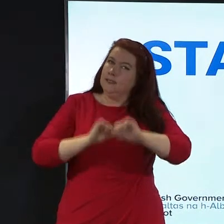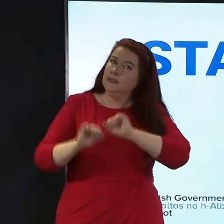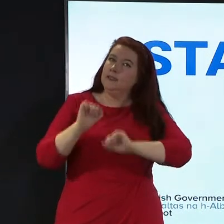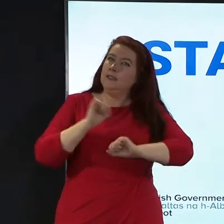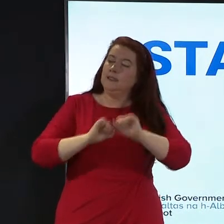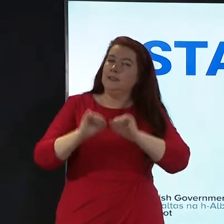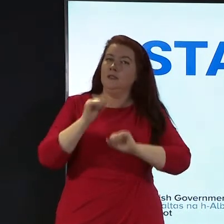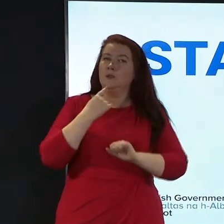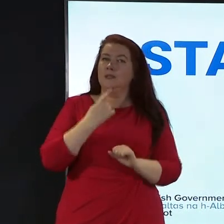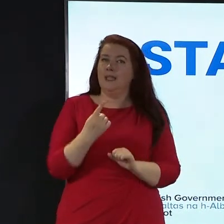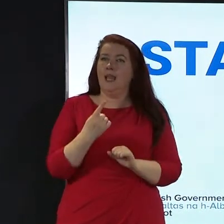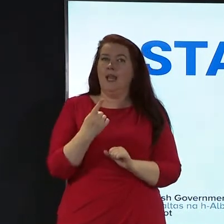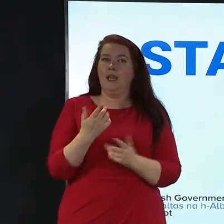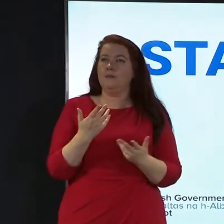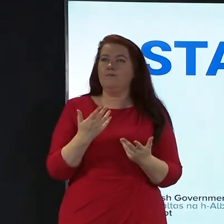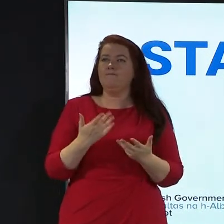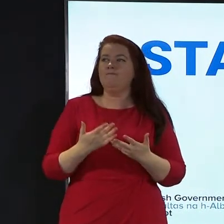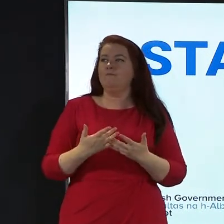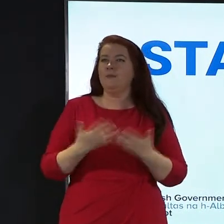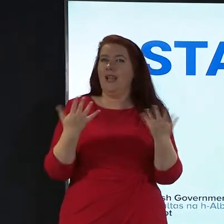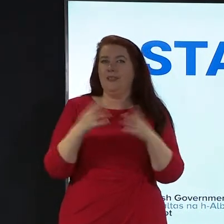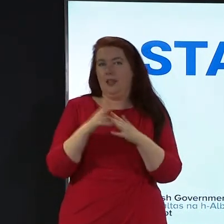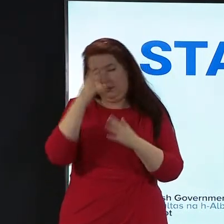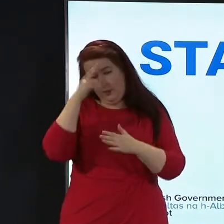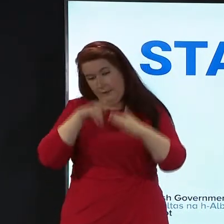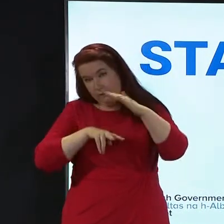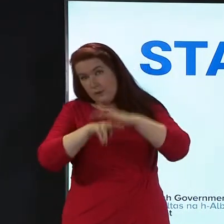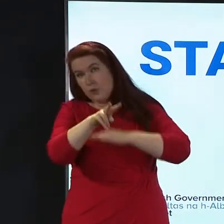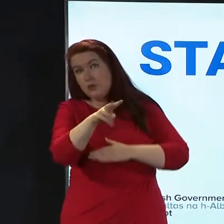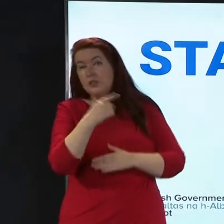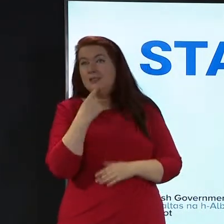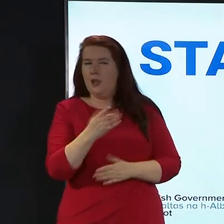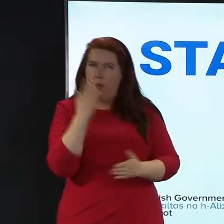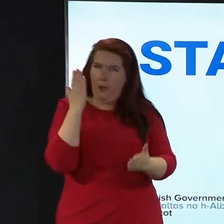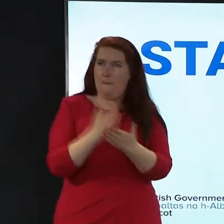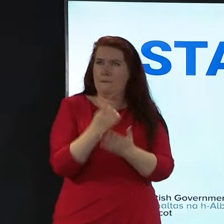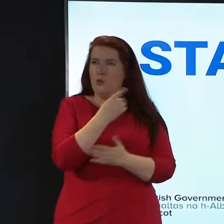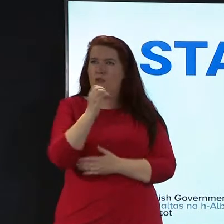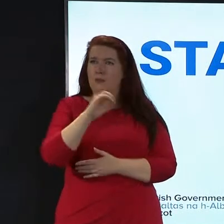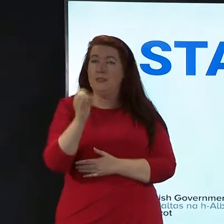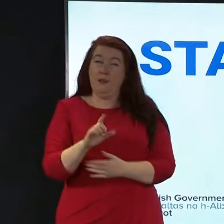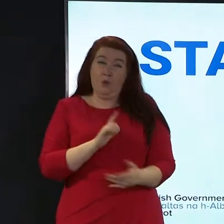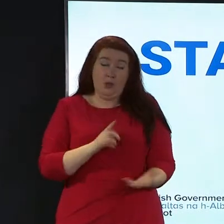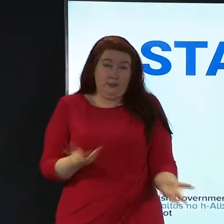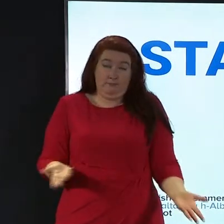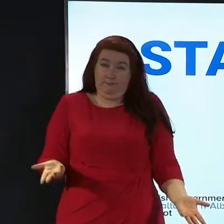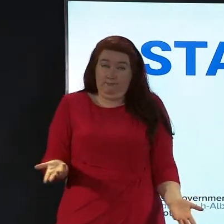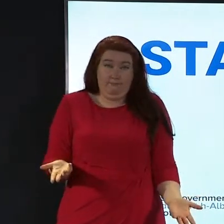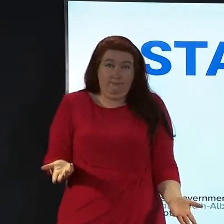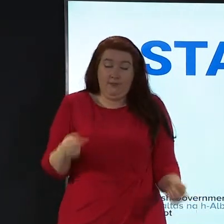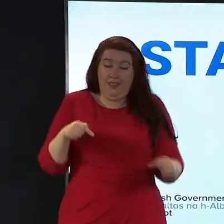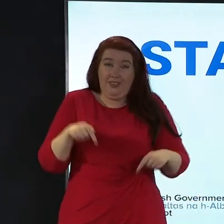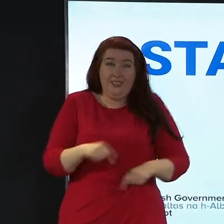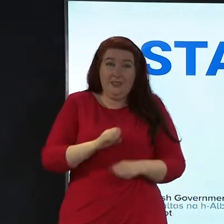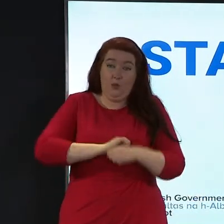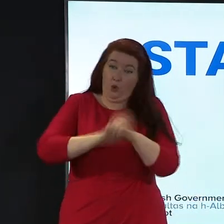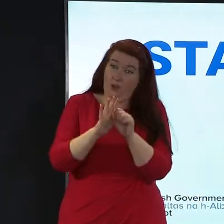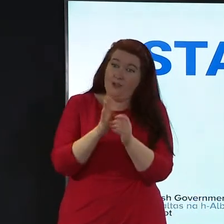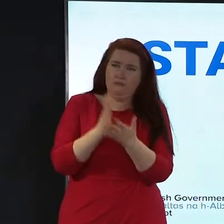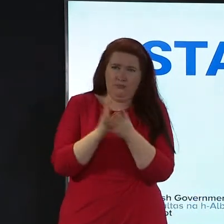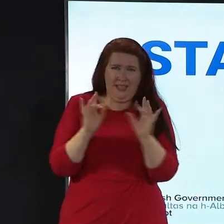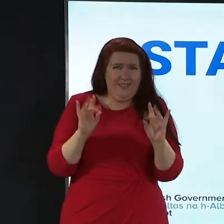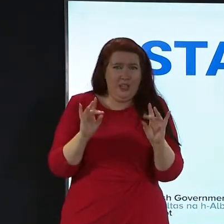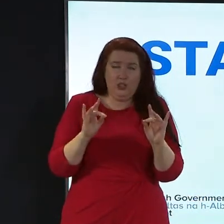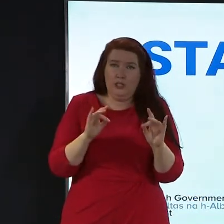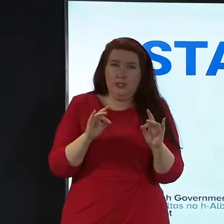in saying anything looking ahead with 100% certainty, because this is an infectious virus that